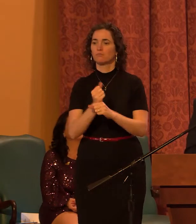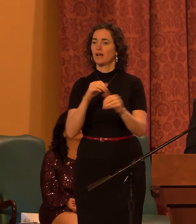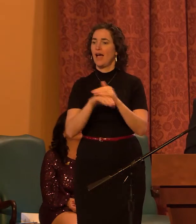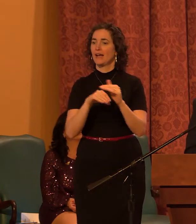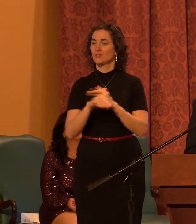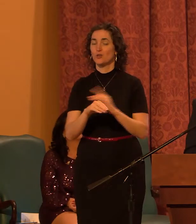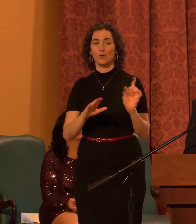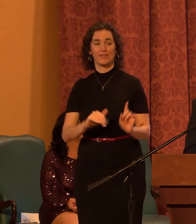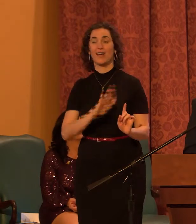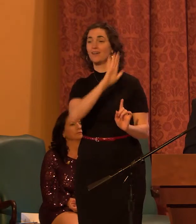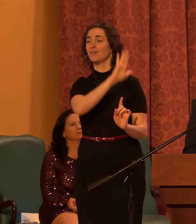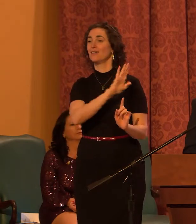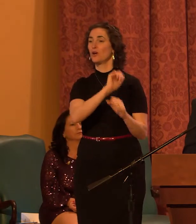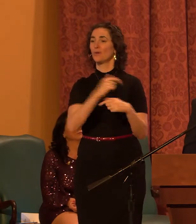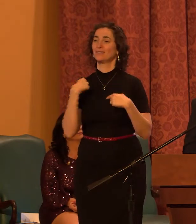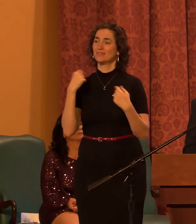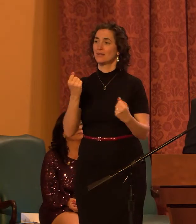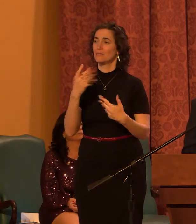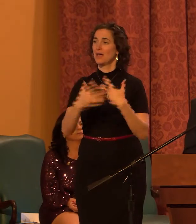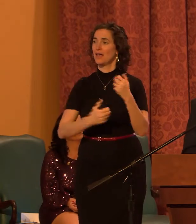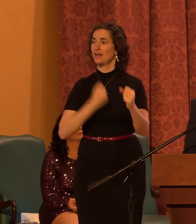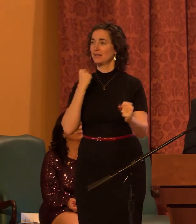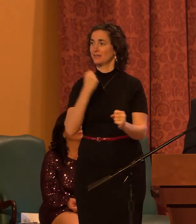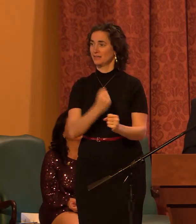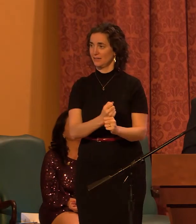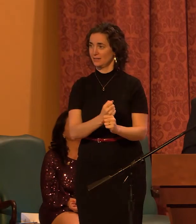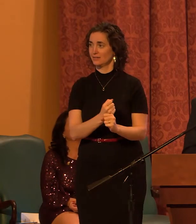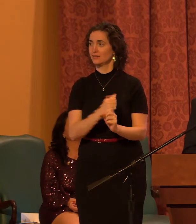been doing for year after year after year.